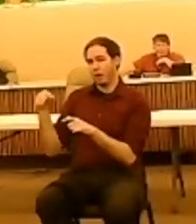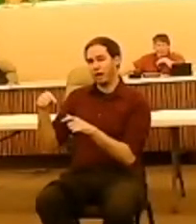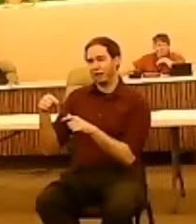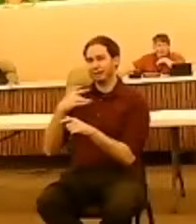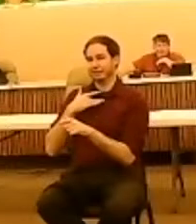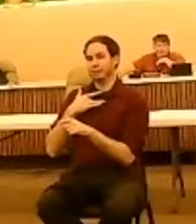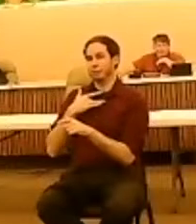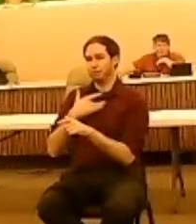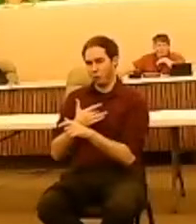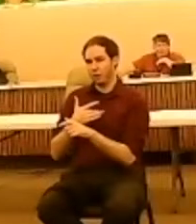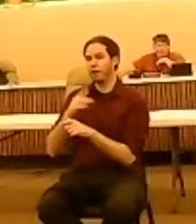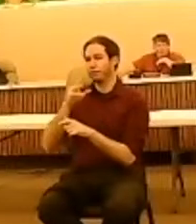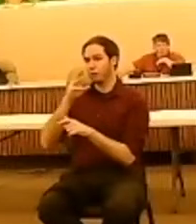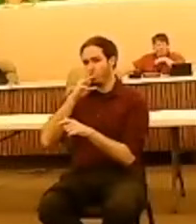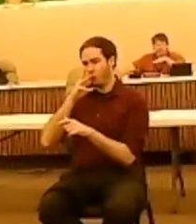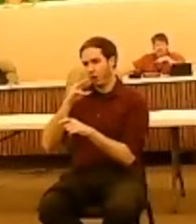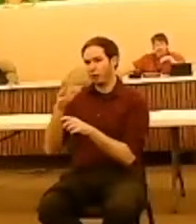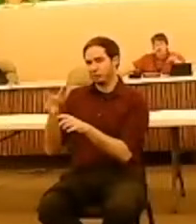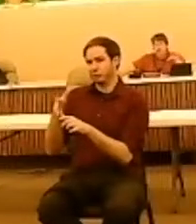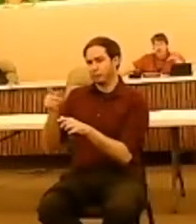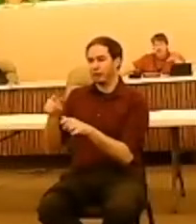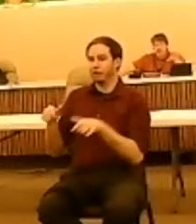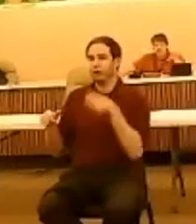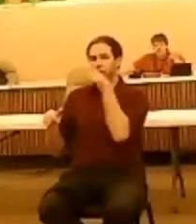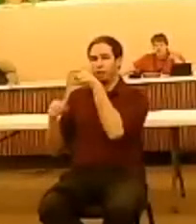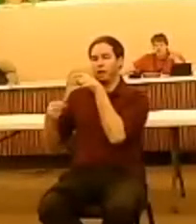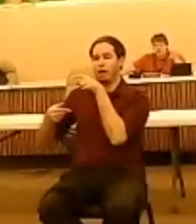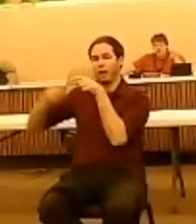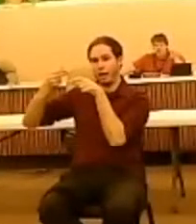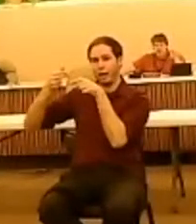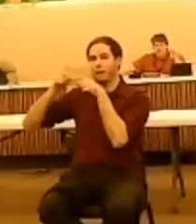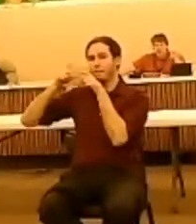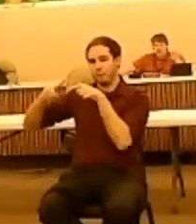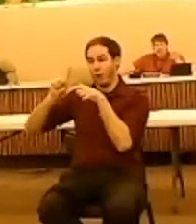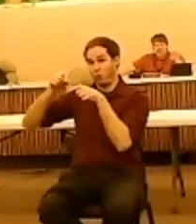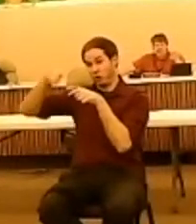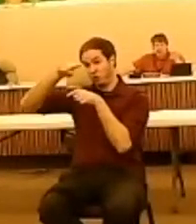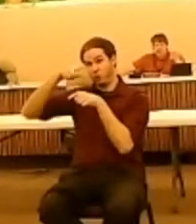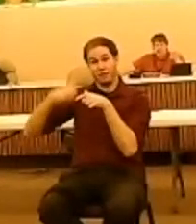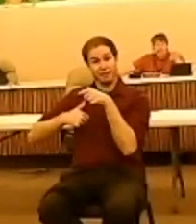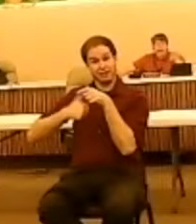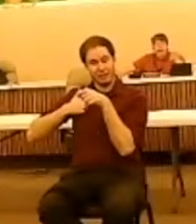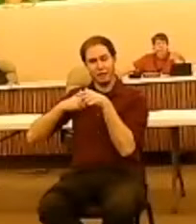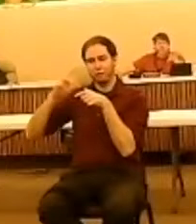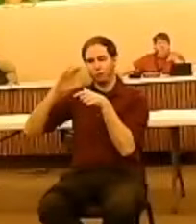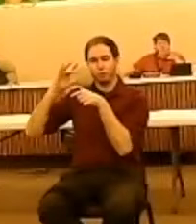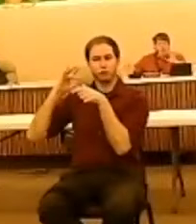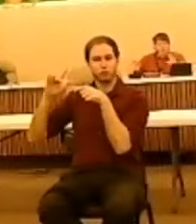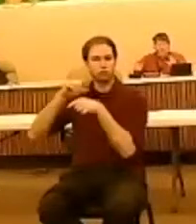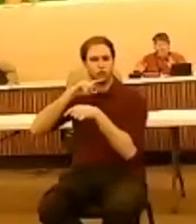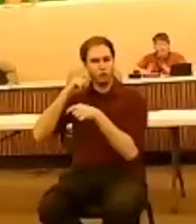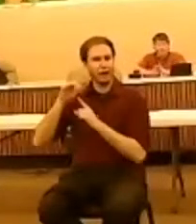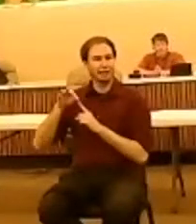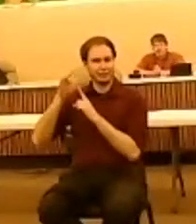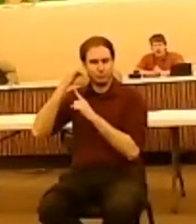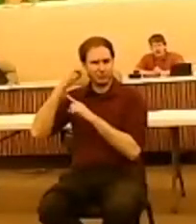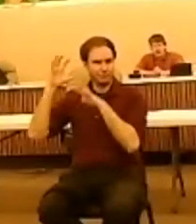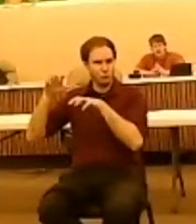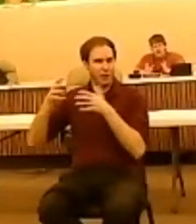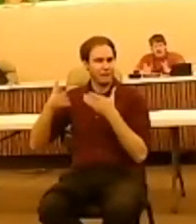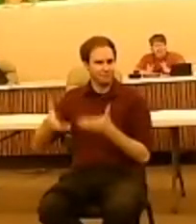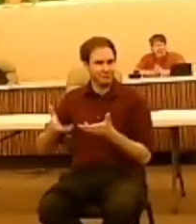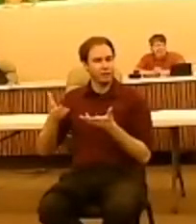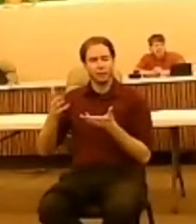most likely have water in it, but the upper pond, Where we are. where you guys are, would not. Okay. But